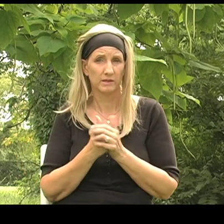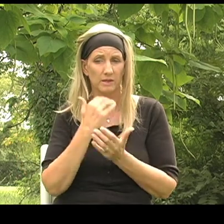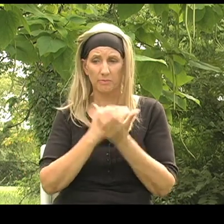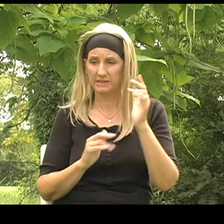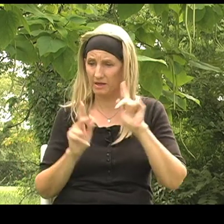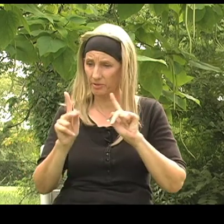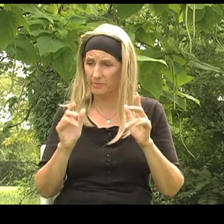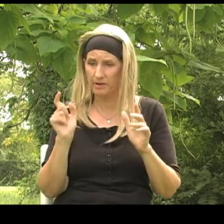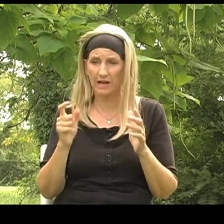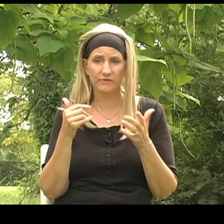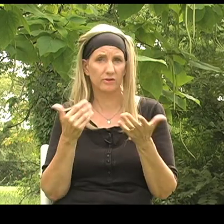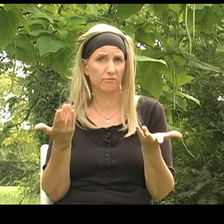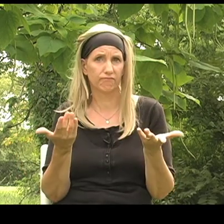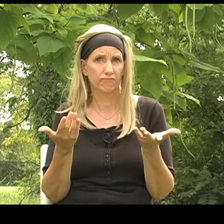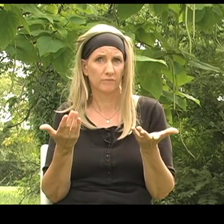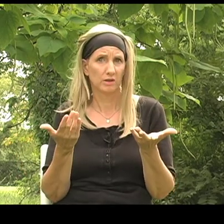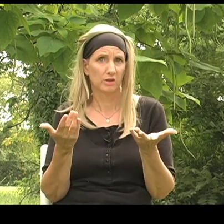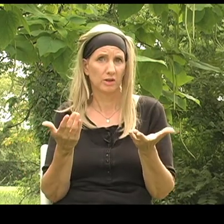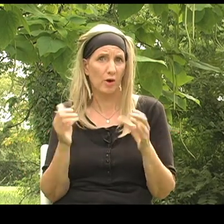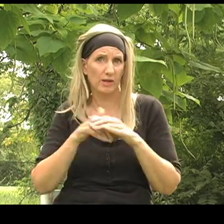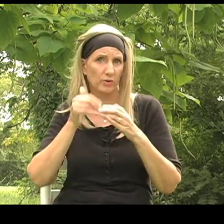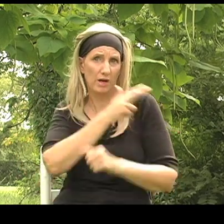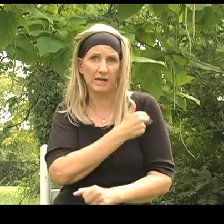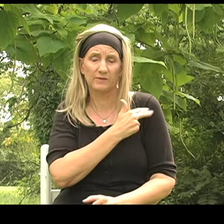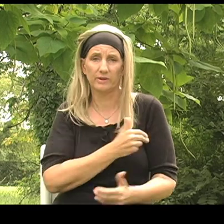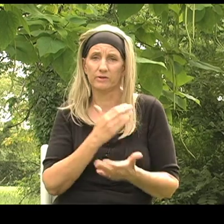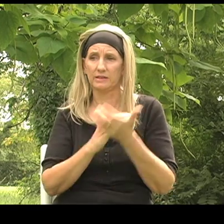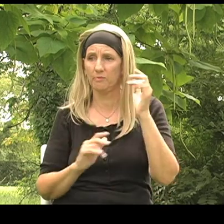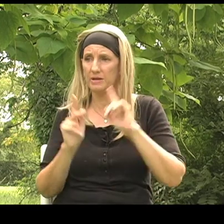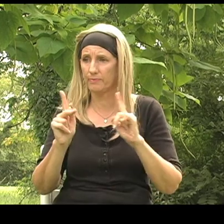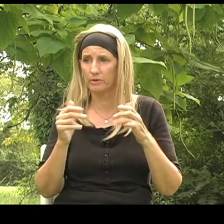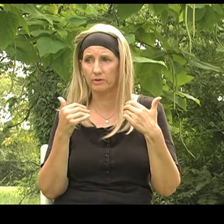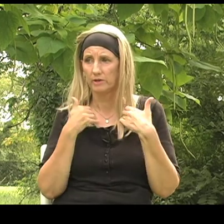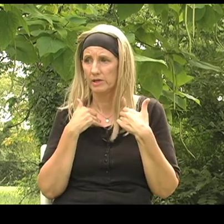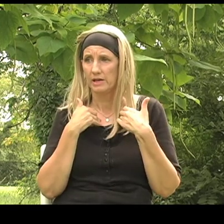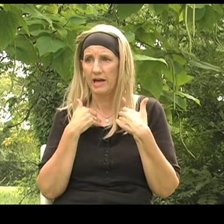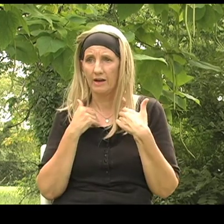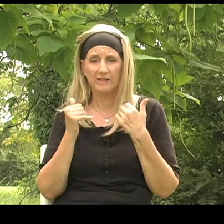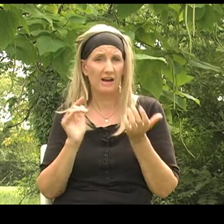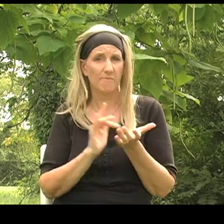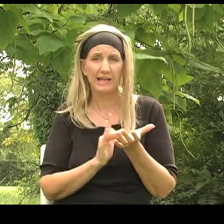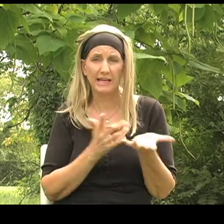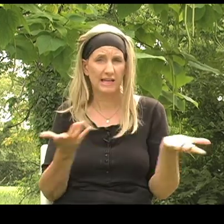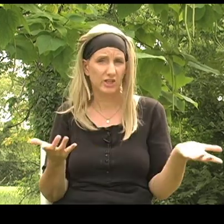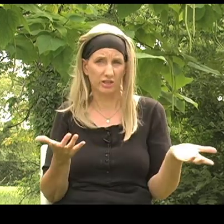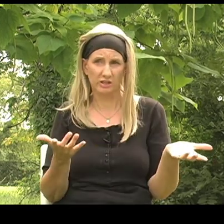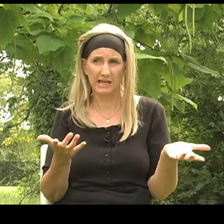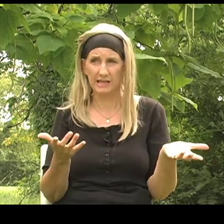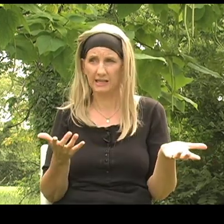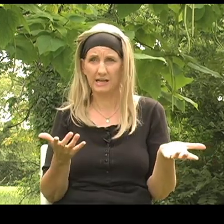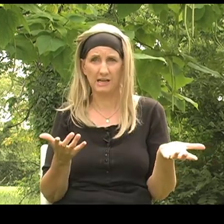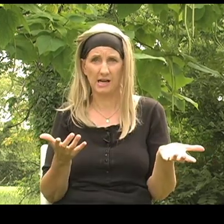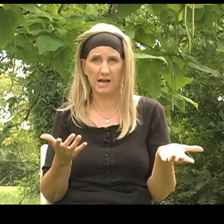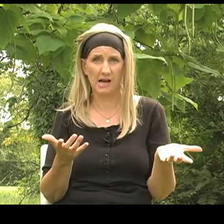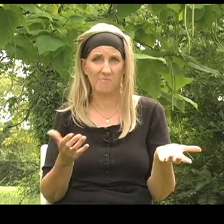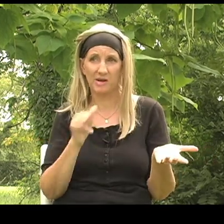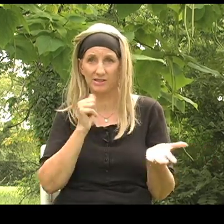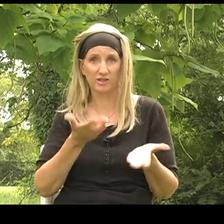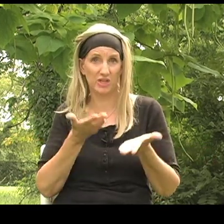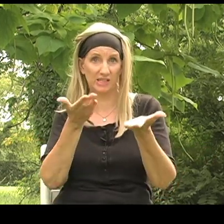But some people have to go into a hospital. Some people have to have medication. And I'm not suggesting